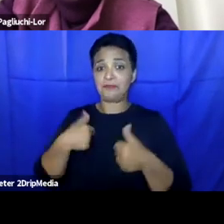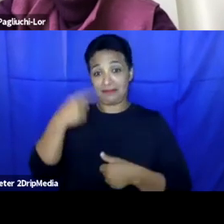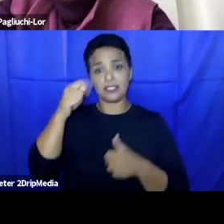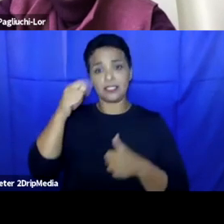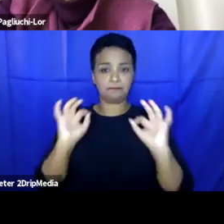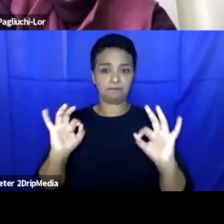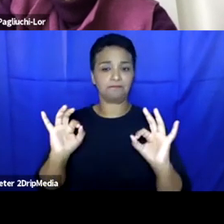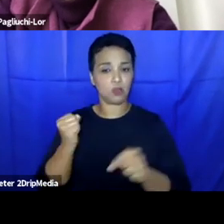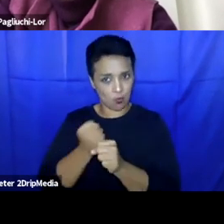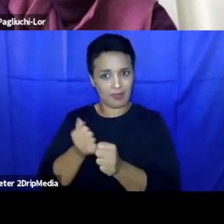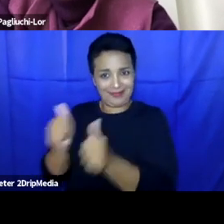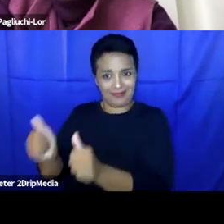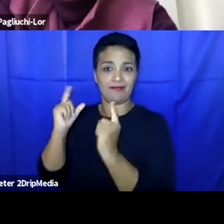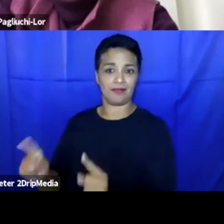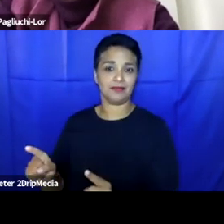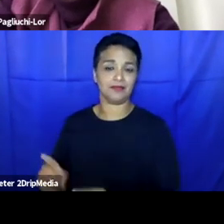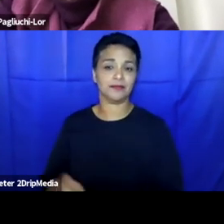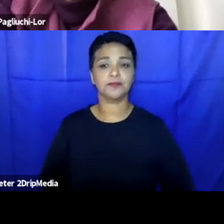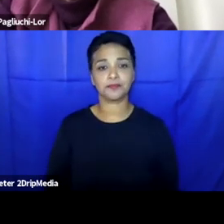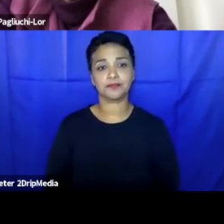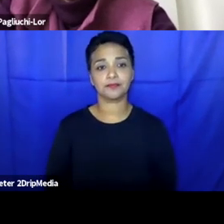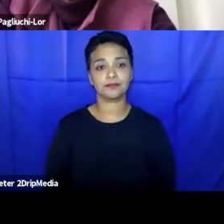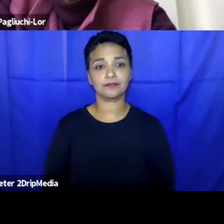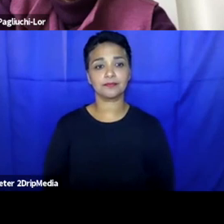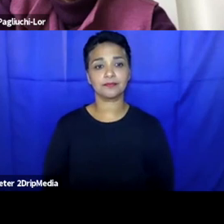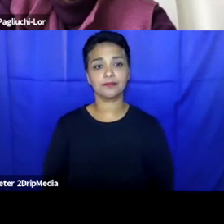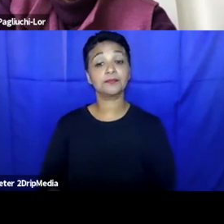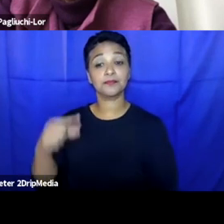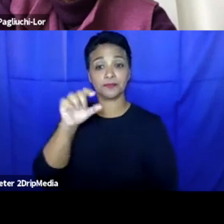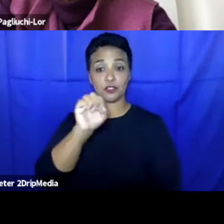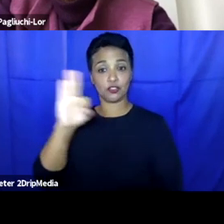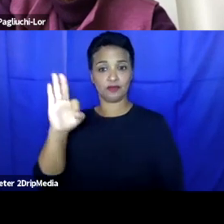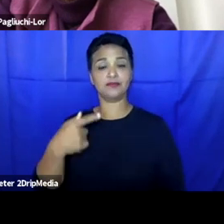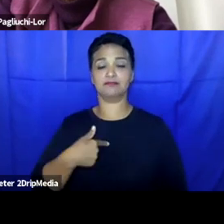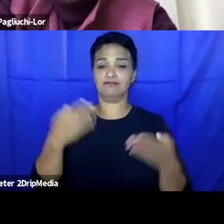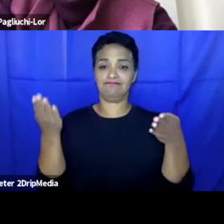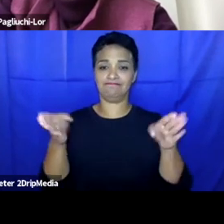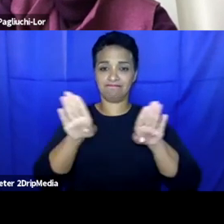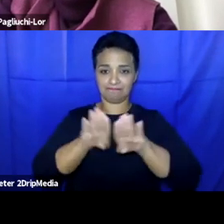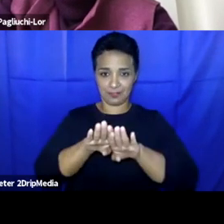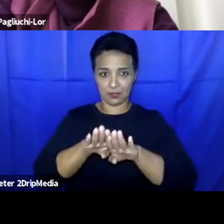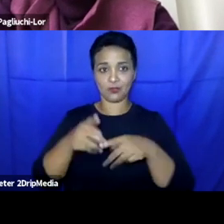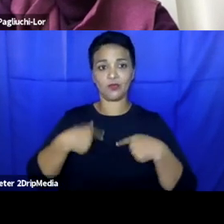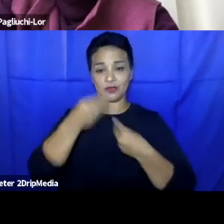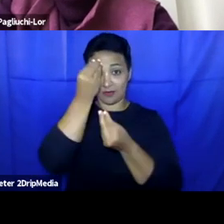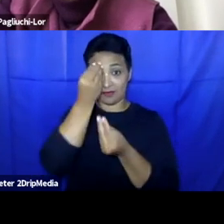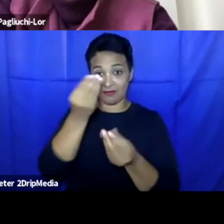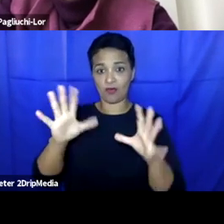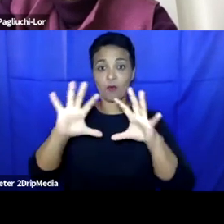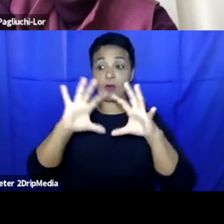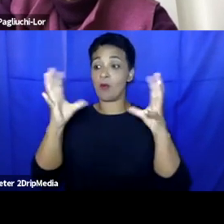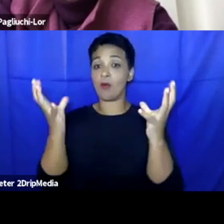you. And I will close by reminding everyone of the Global Compact on